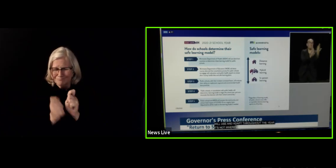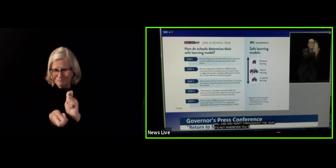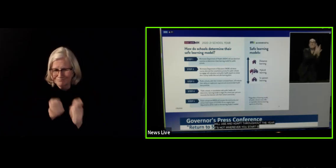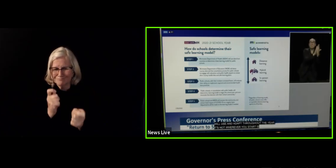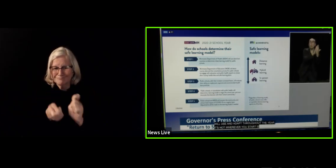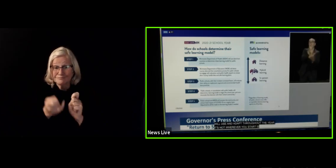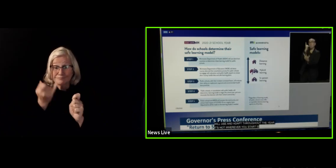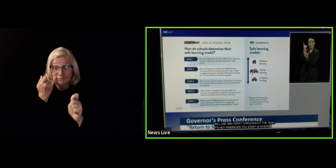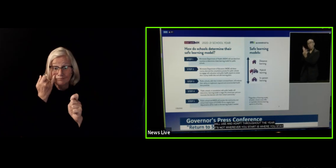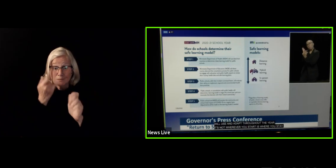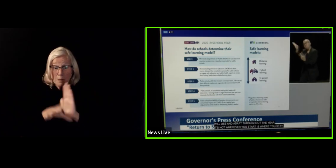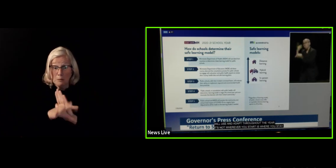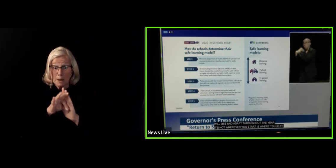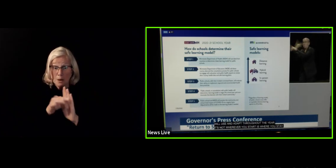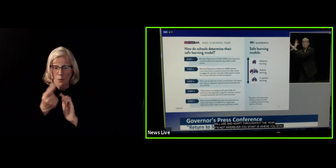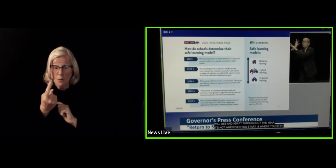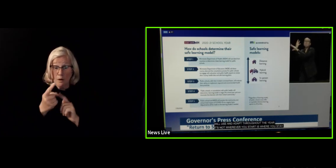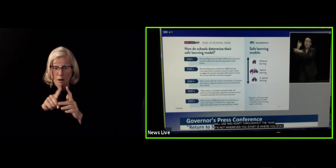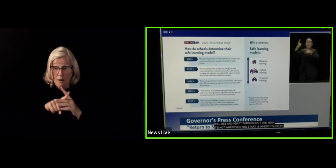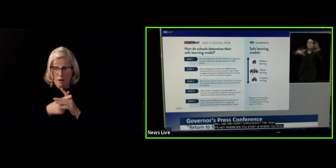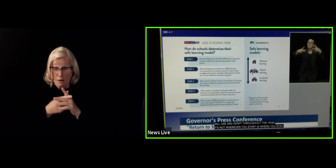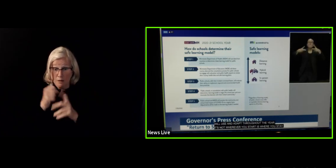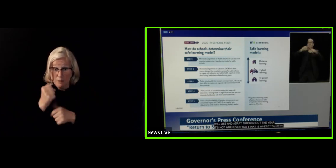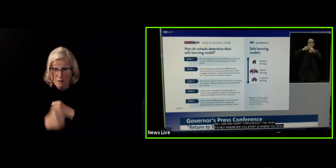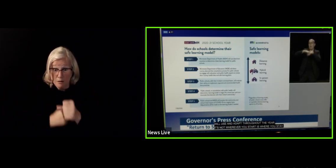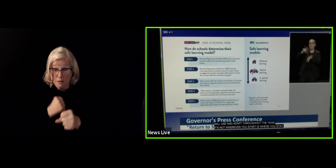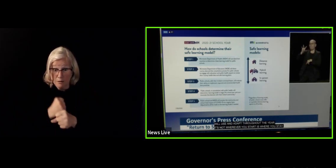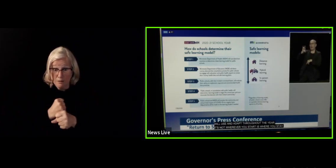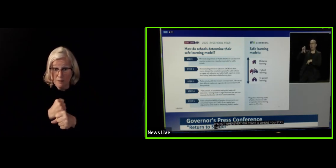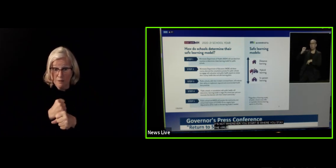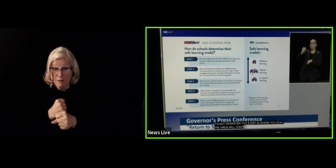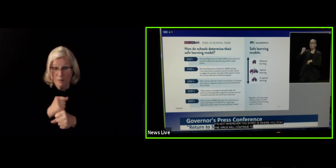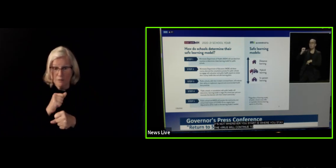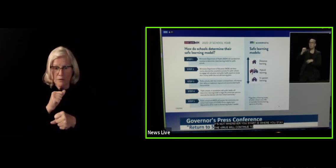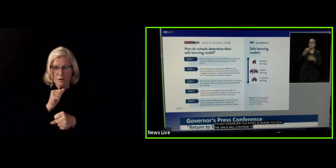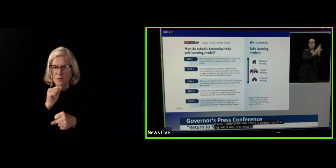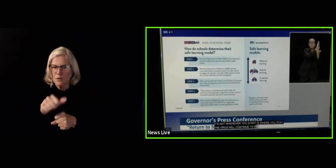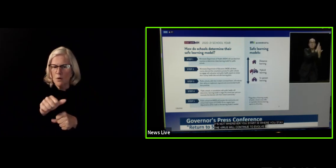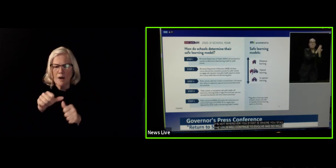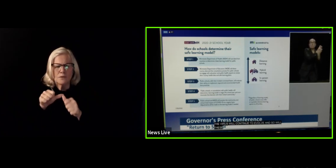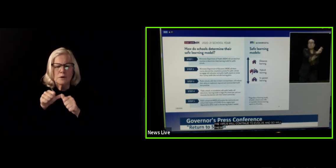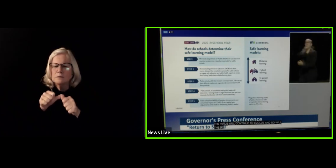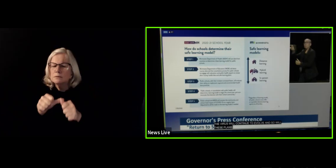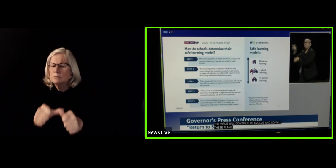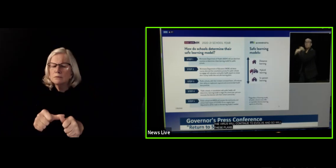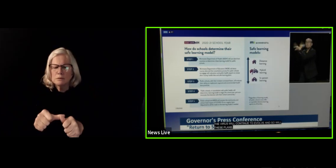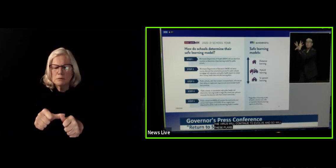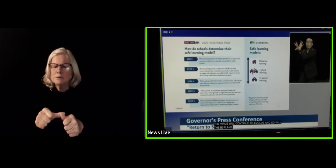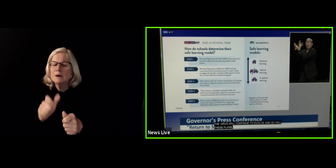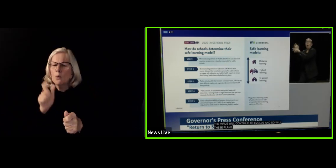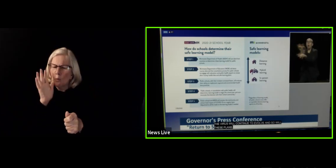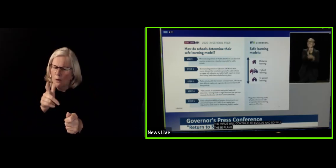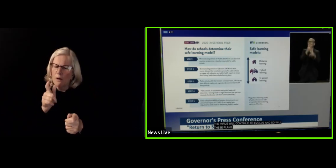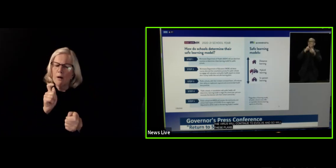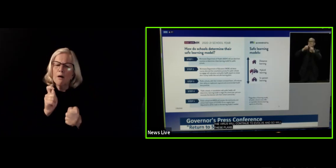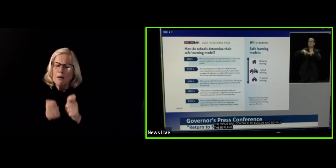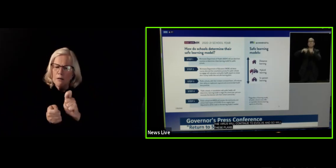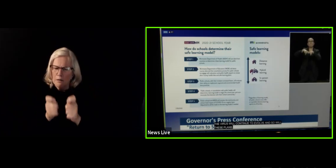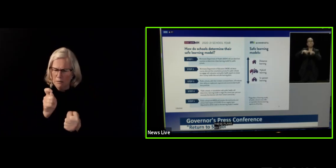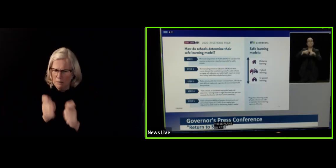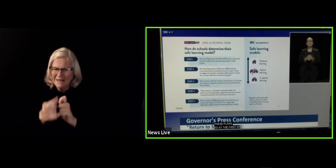continue to evolve, and so will these plans. So at the first step of this process and this model, the health